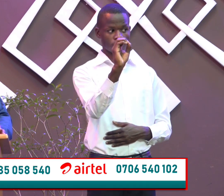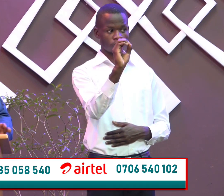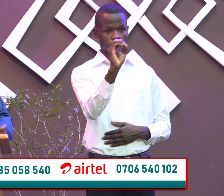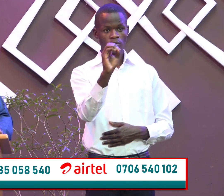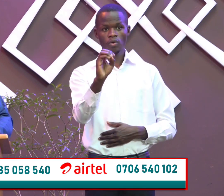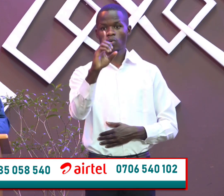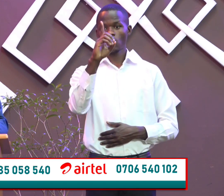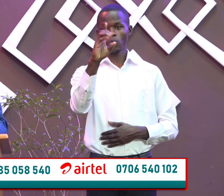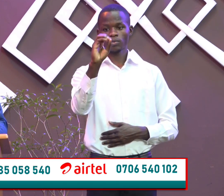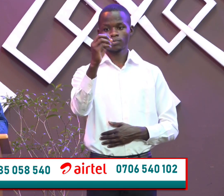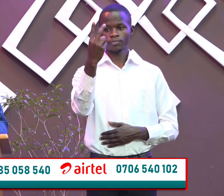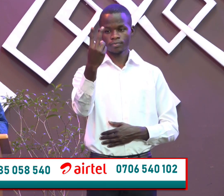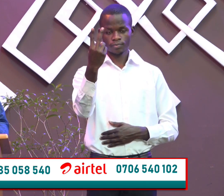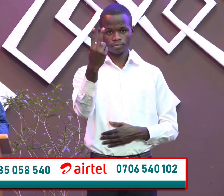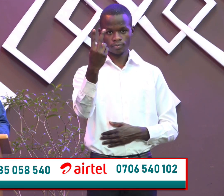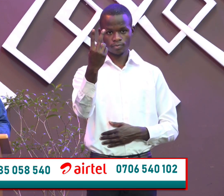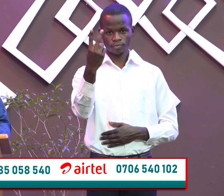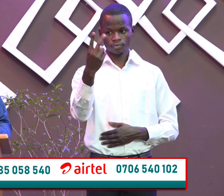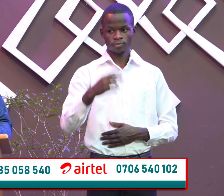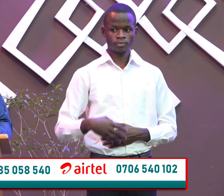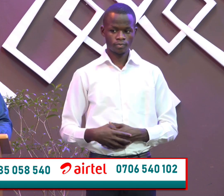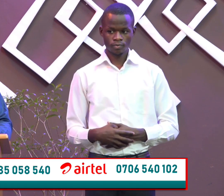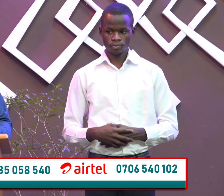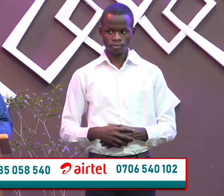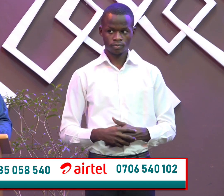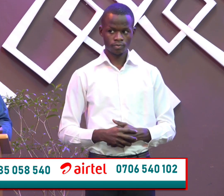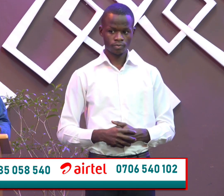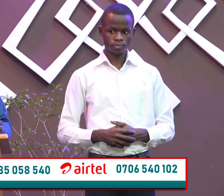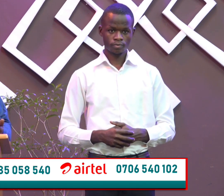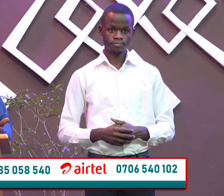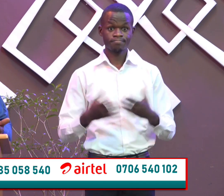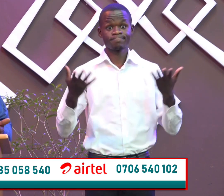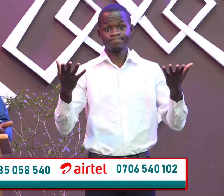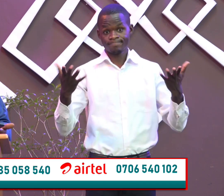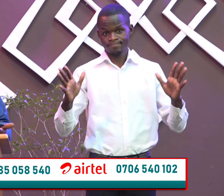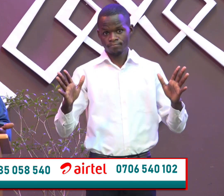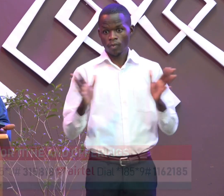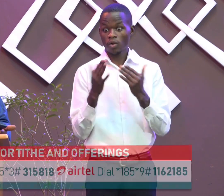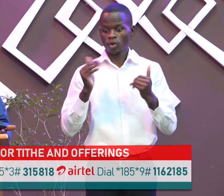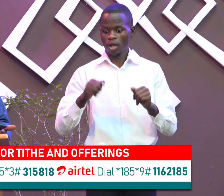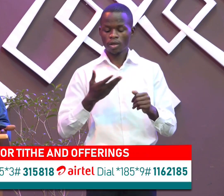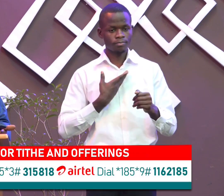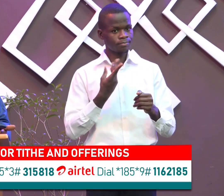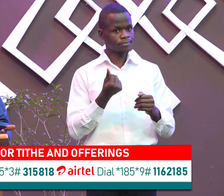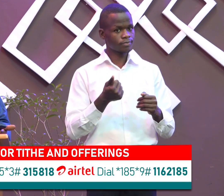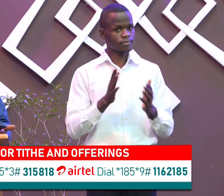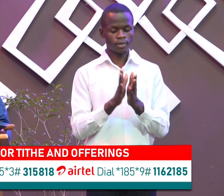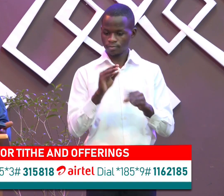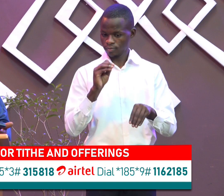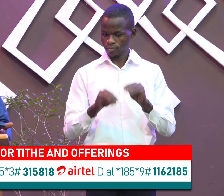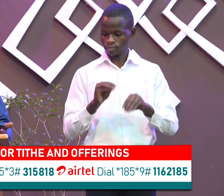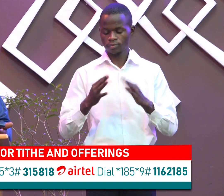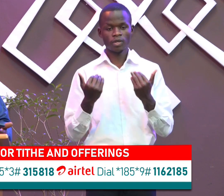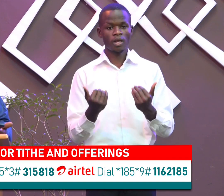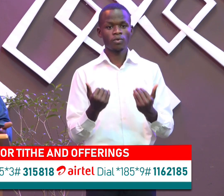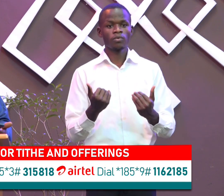note. 102. Munot Biri. Tukwate simu yo tuweyo. So you can get your